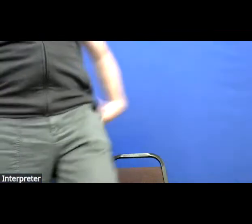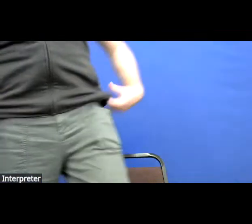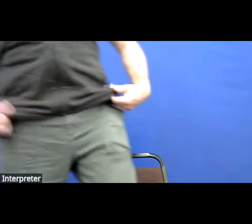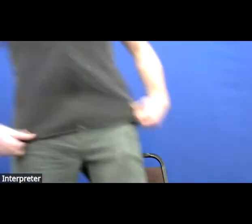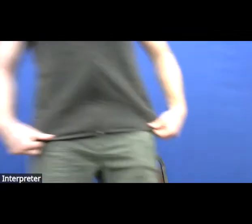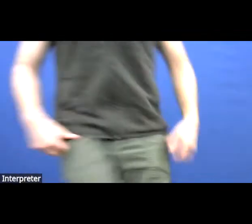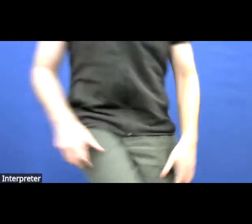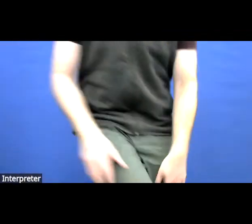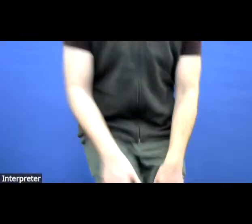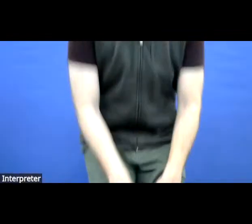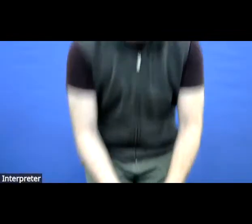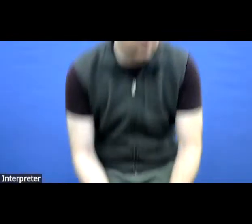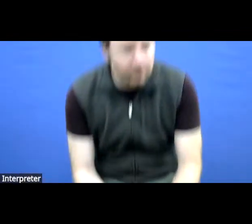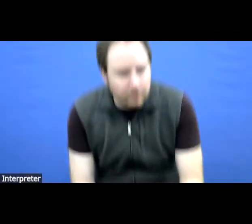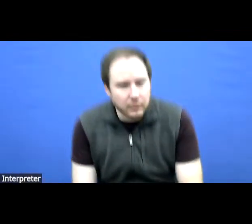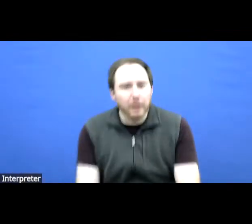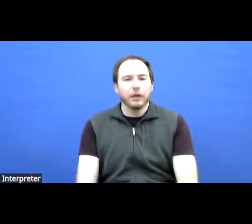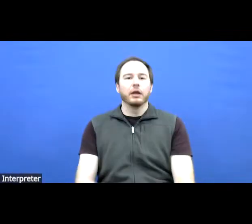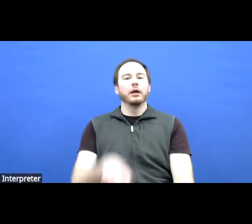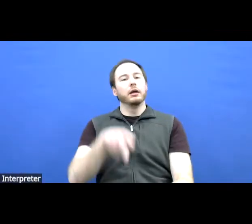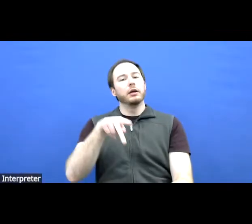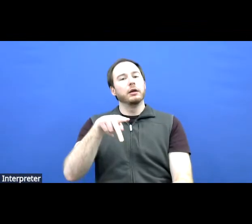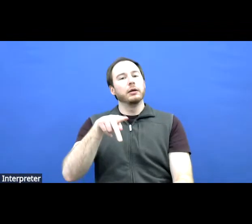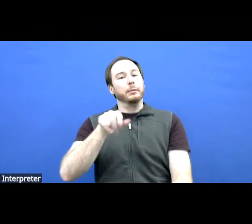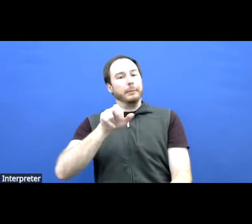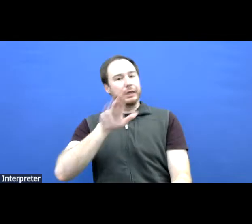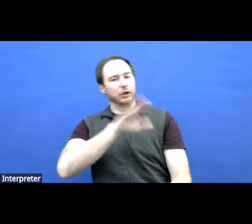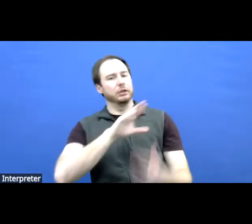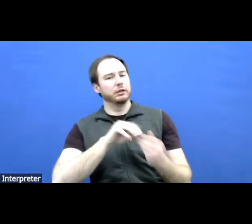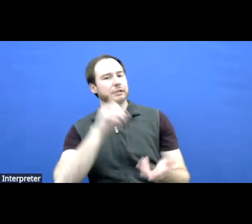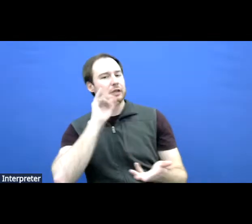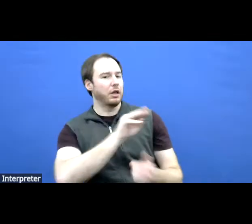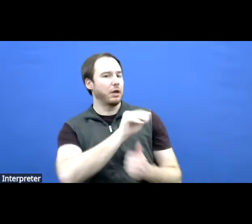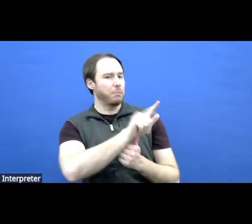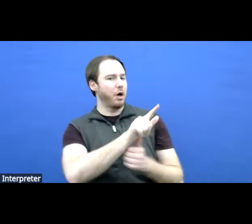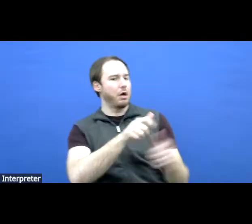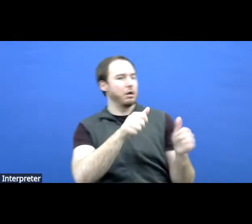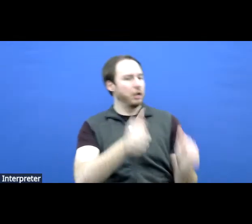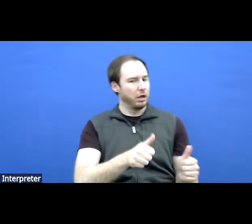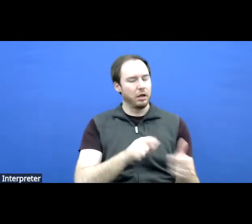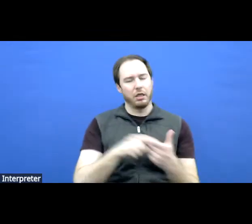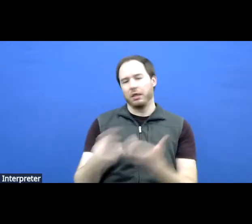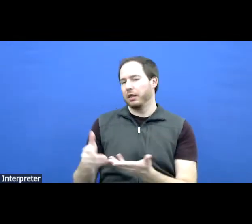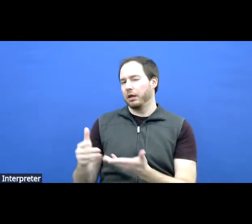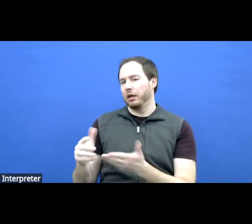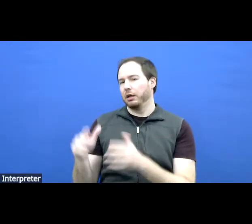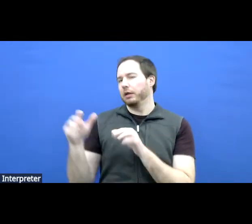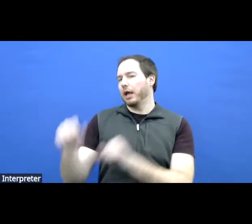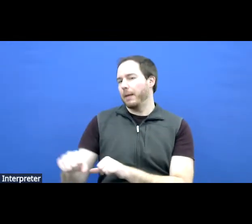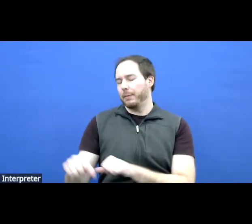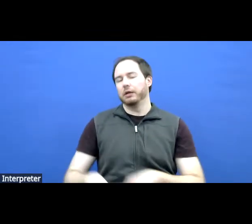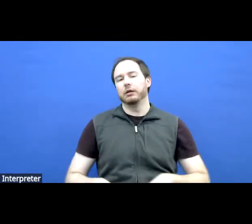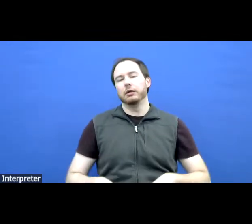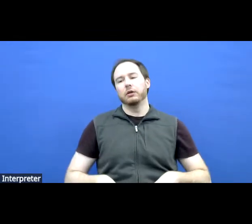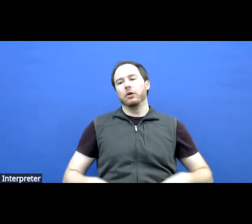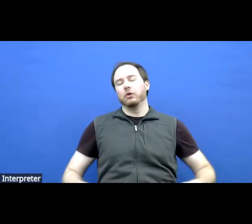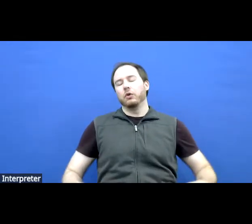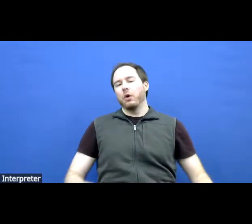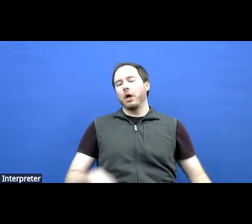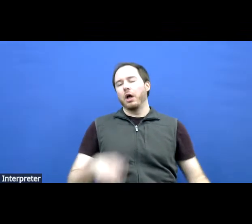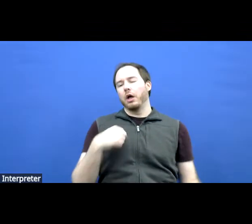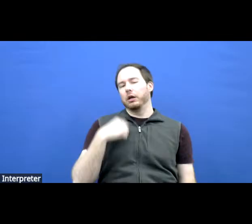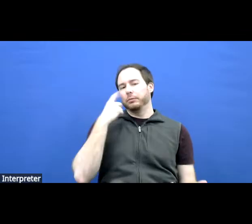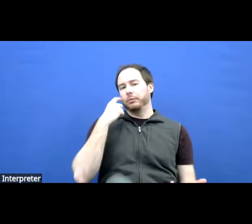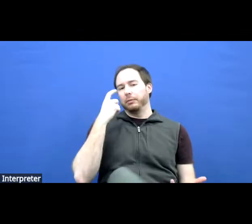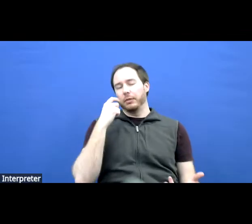that's why this all this is all happening. I kind of wondered if the reason tenants left was because